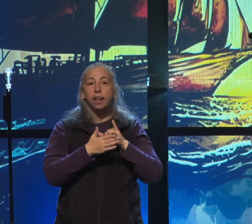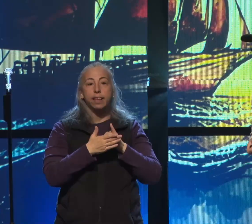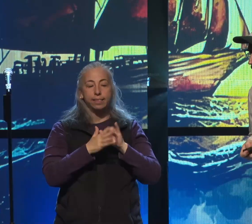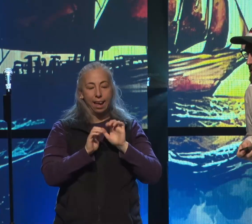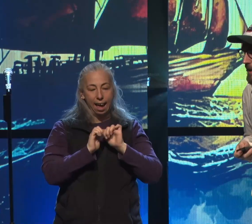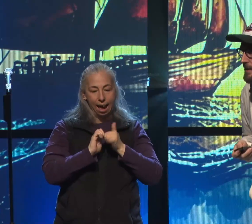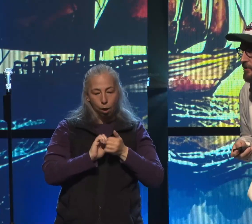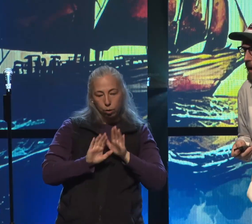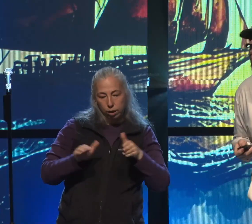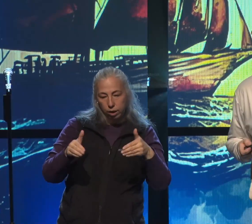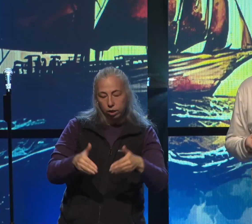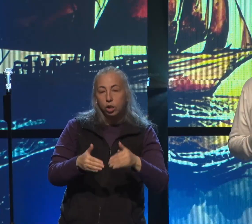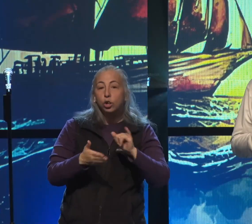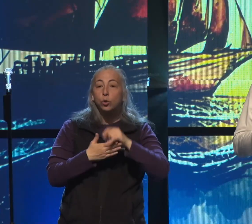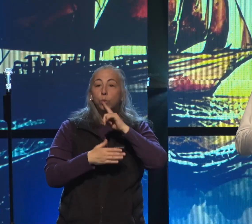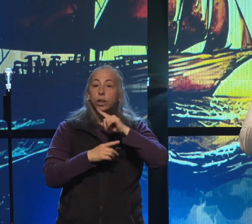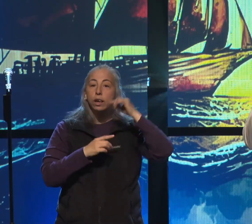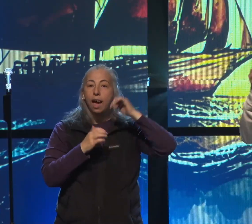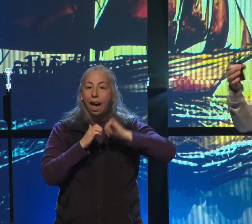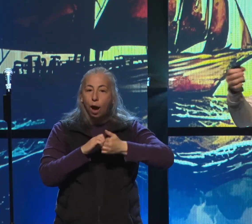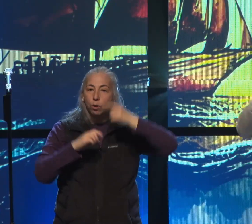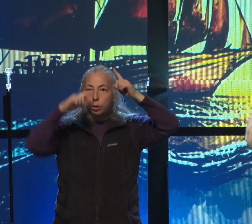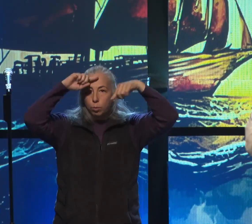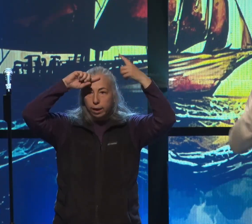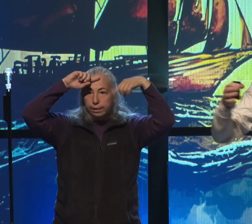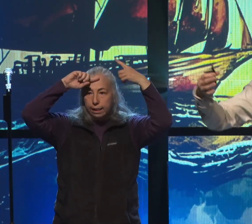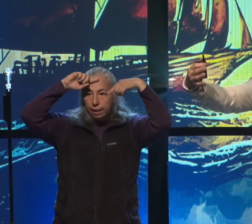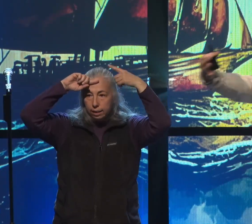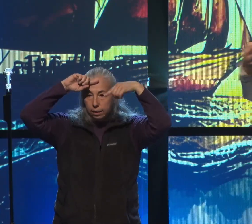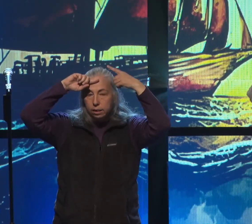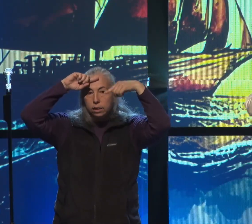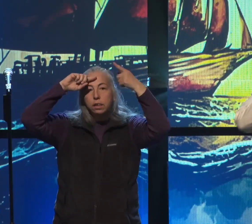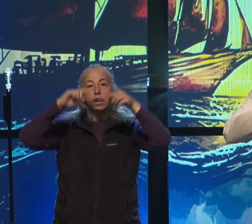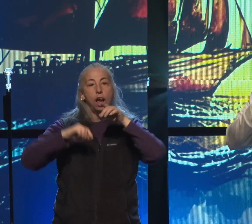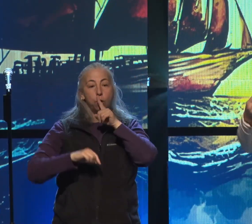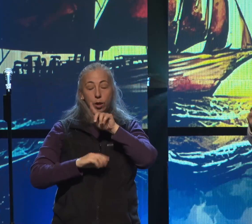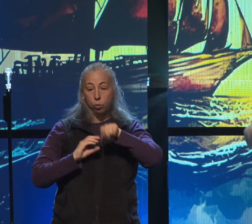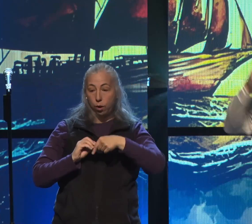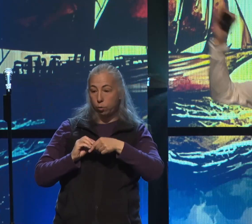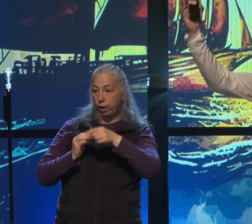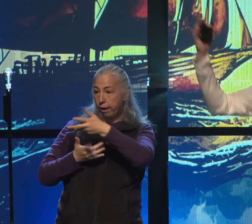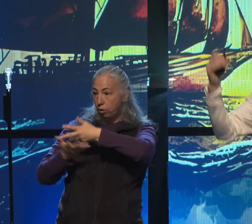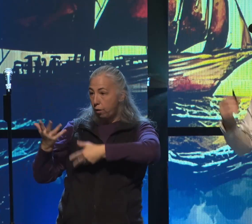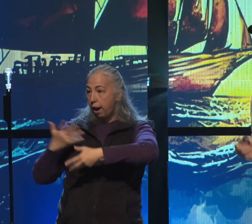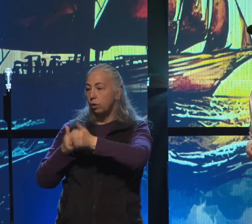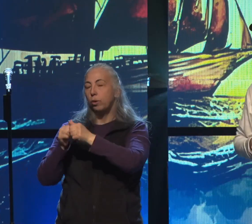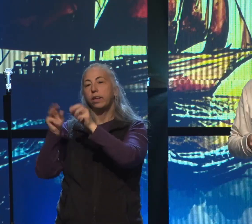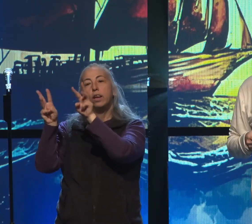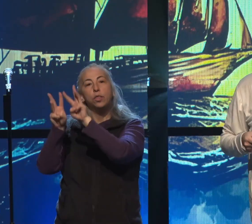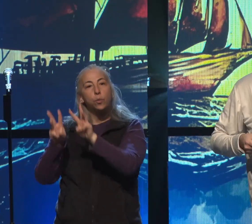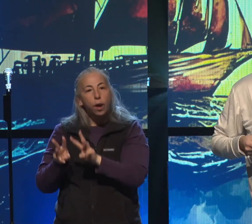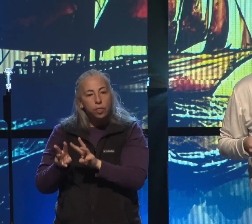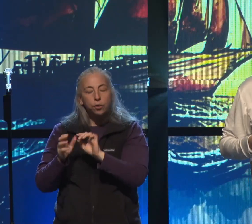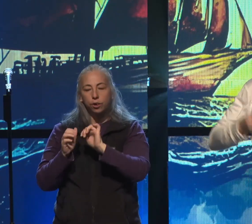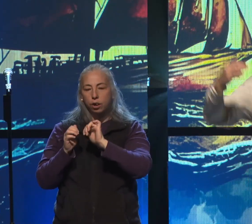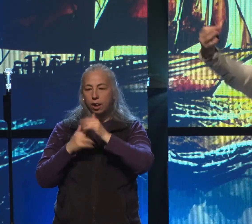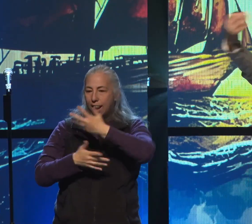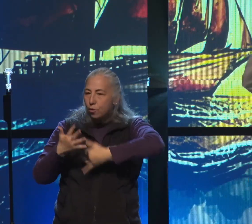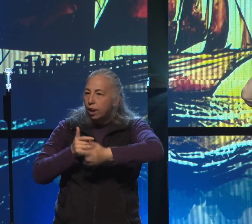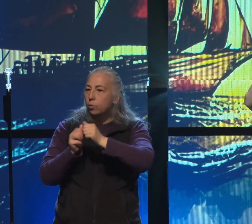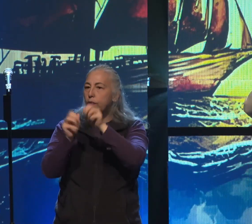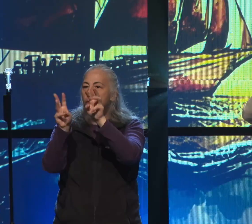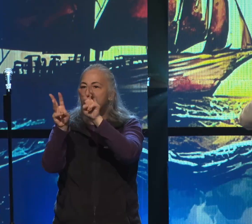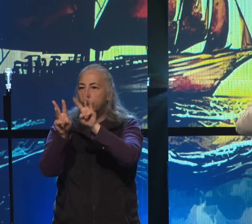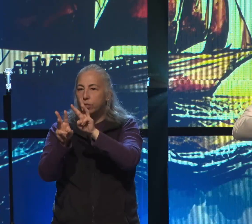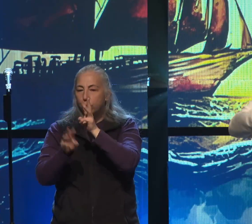those cognitive processes, right? And they go along as we interact with different elements around us, the weather, the water that we're in, the boat